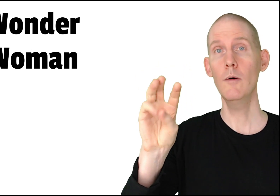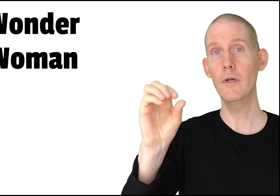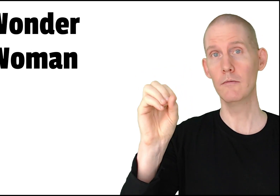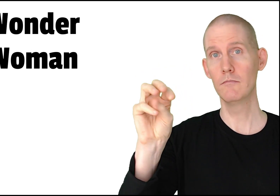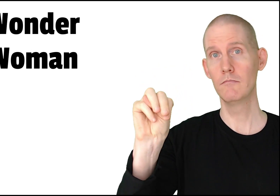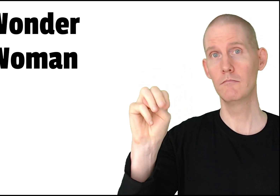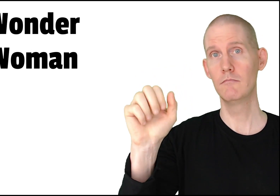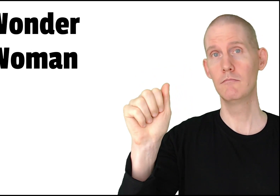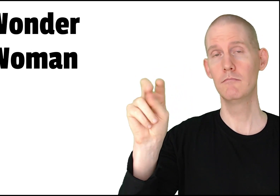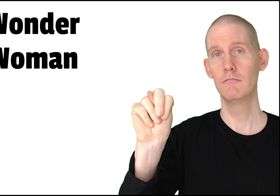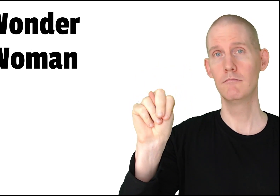Woman.